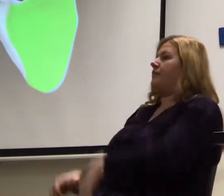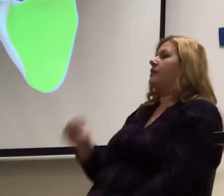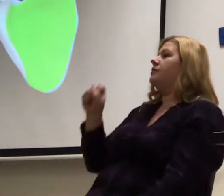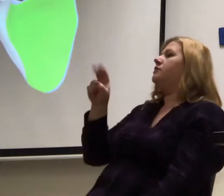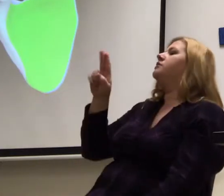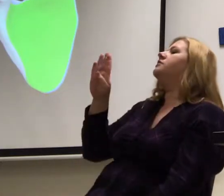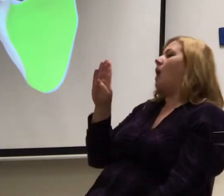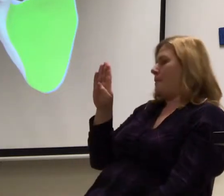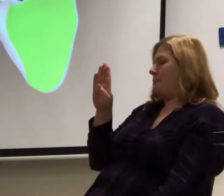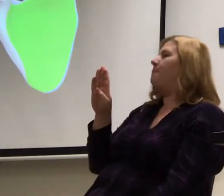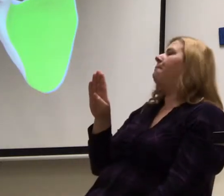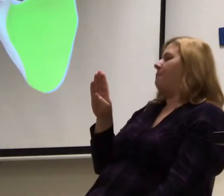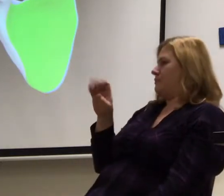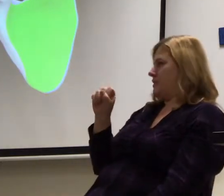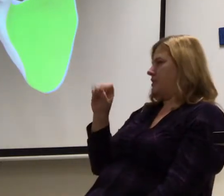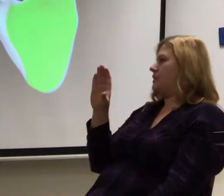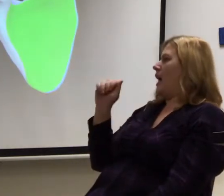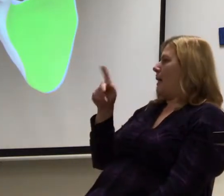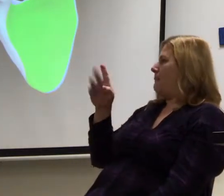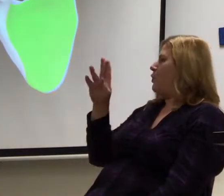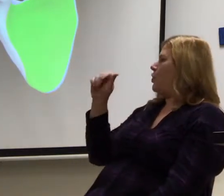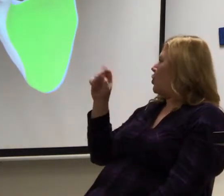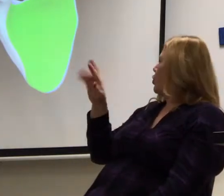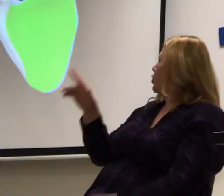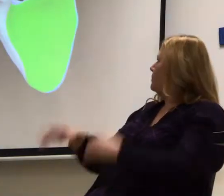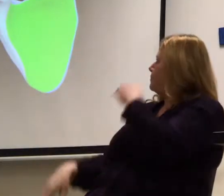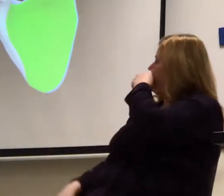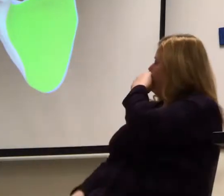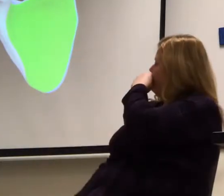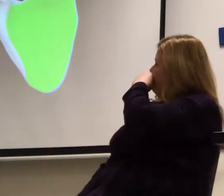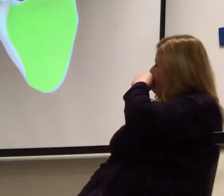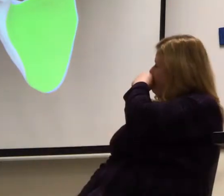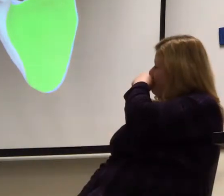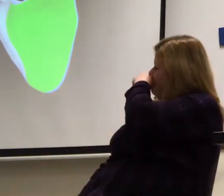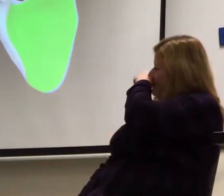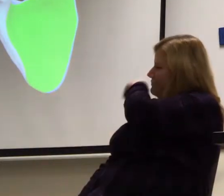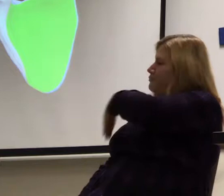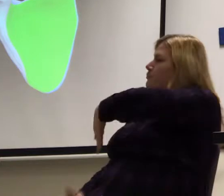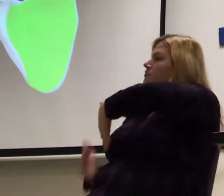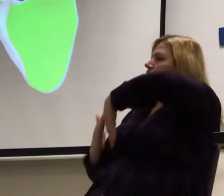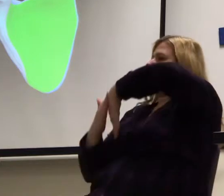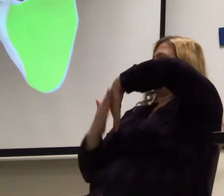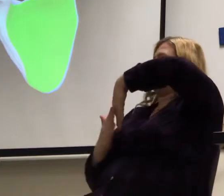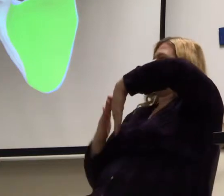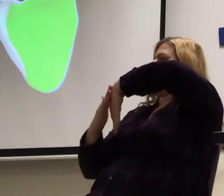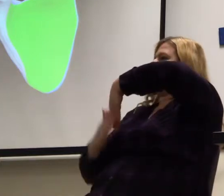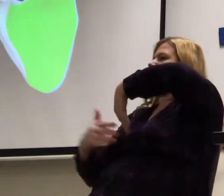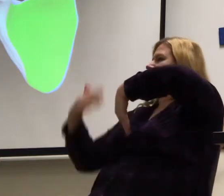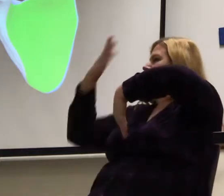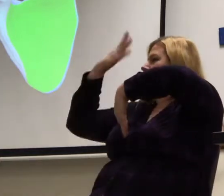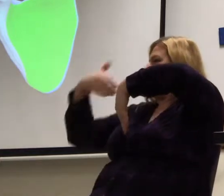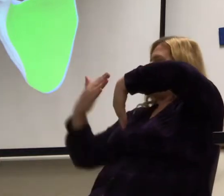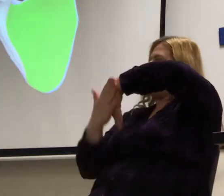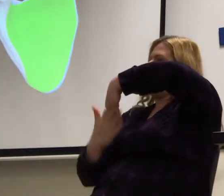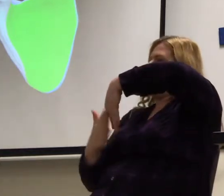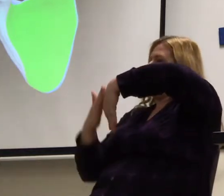Here it is, highlighted in green. It's just basically that whole front side. Okay, because when it sits on the back, that